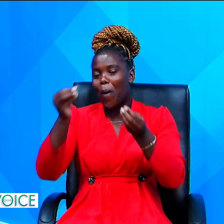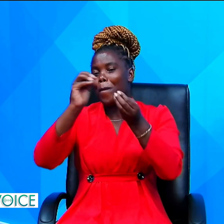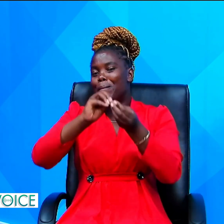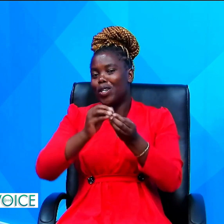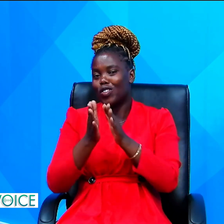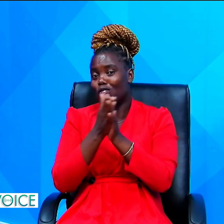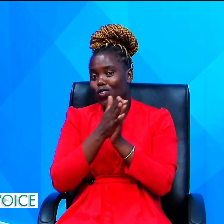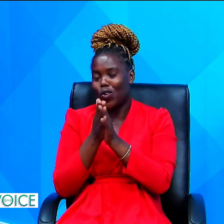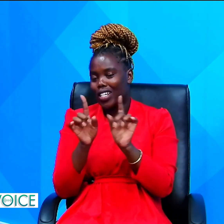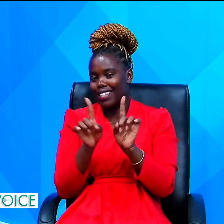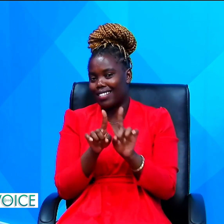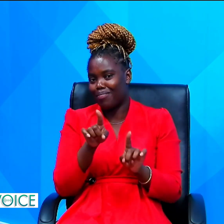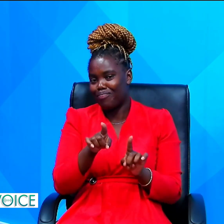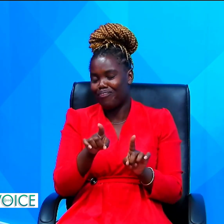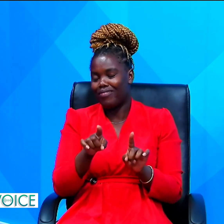more stories and content.